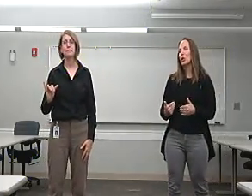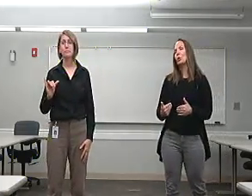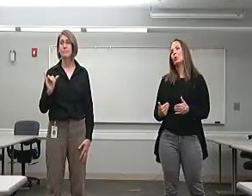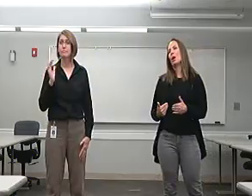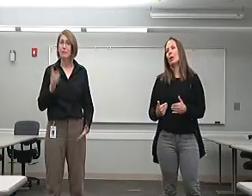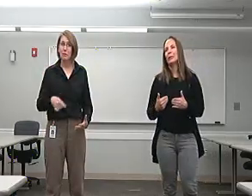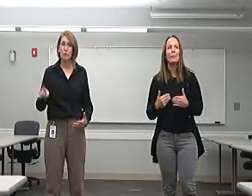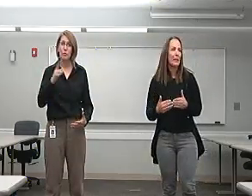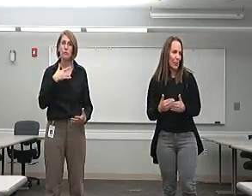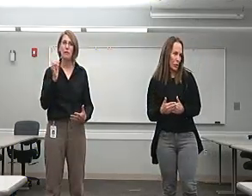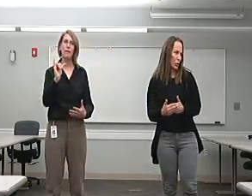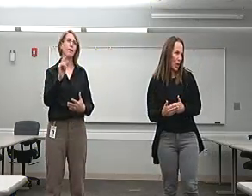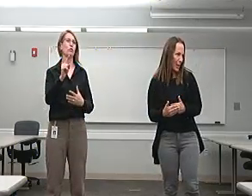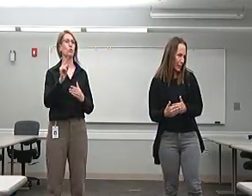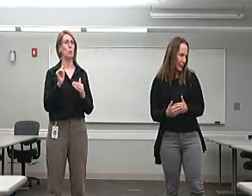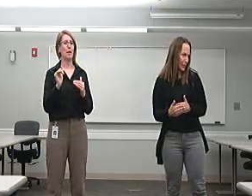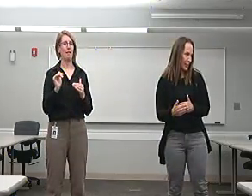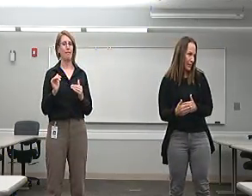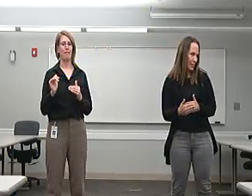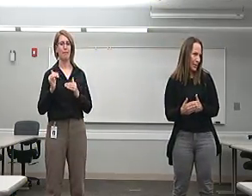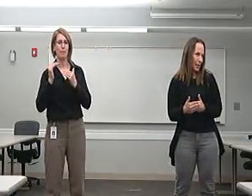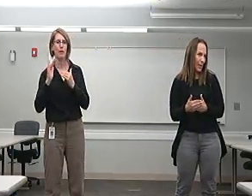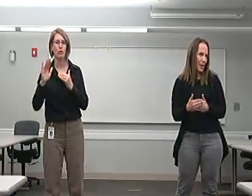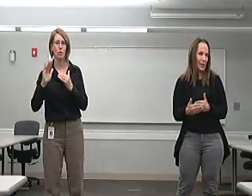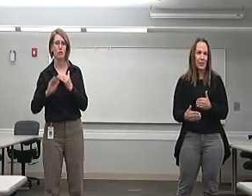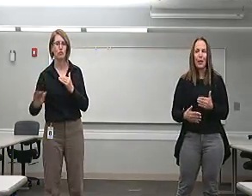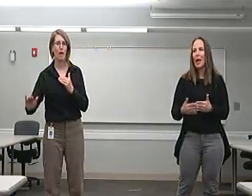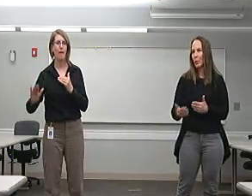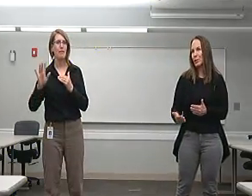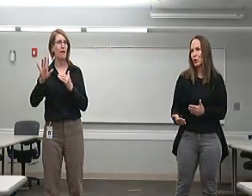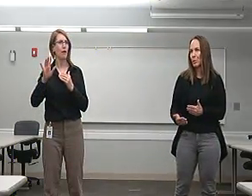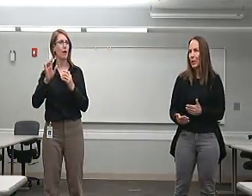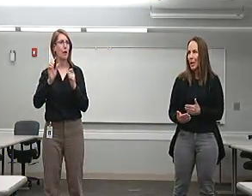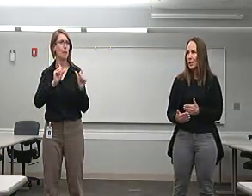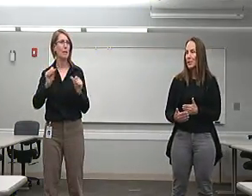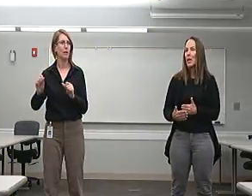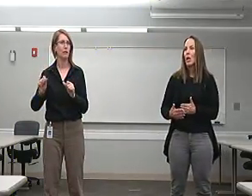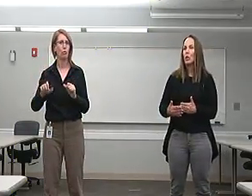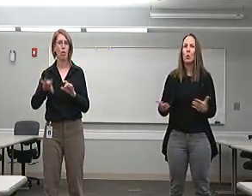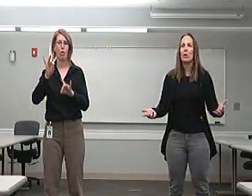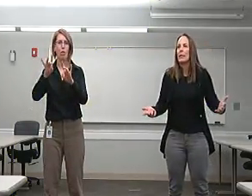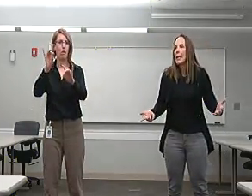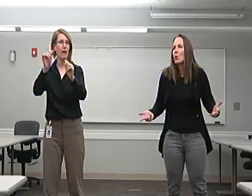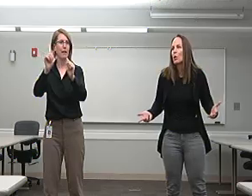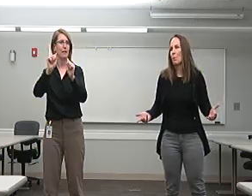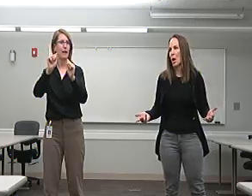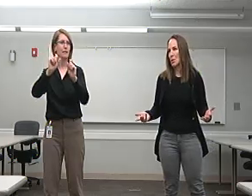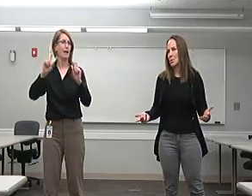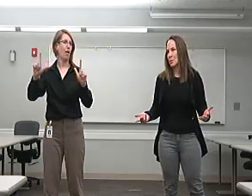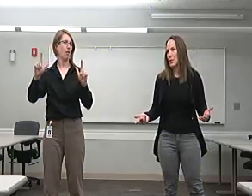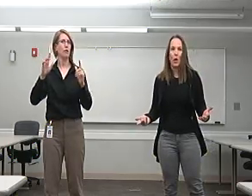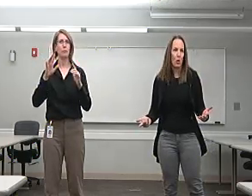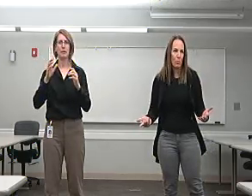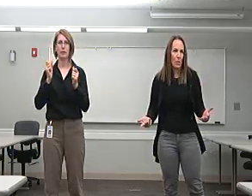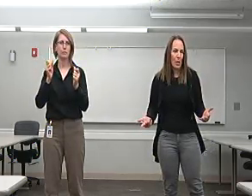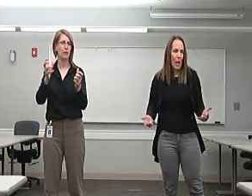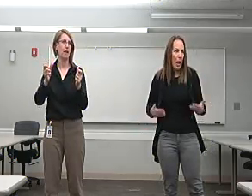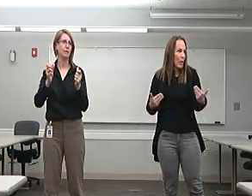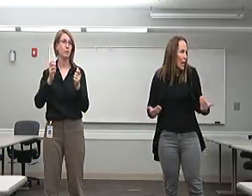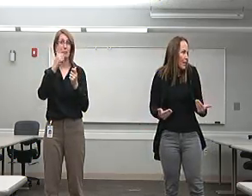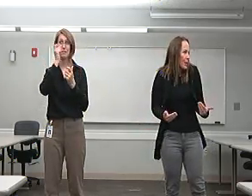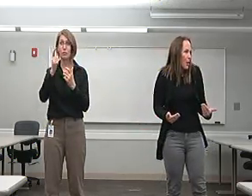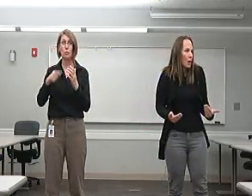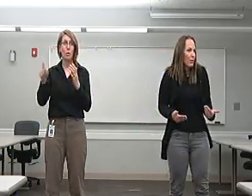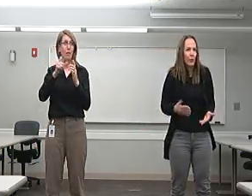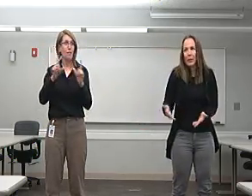limiting your child's ASL acquisition because you're the language model in the home. How can I be a model for a